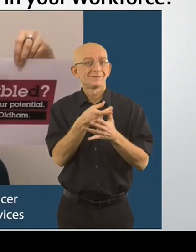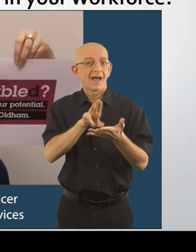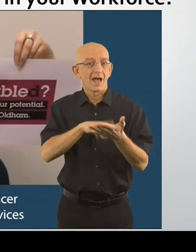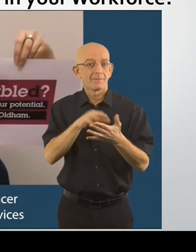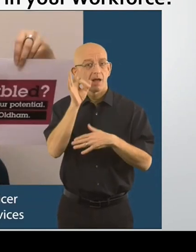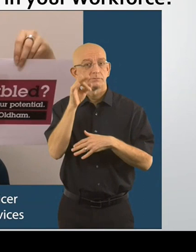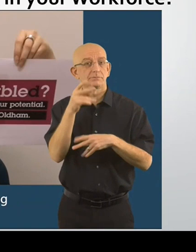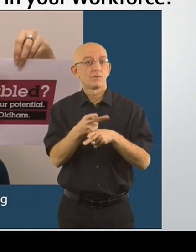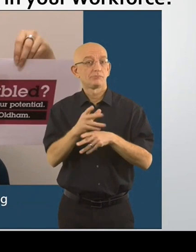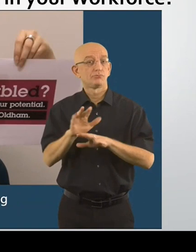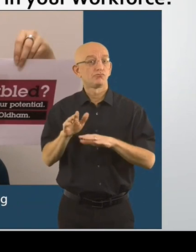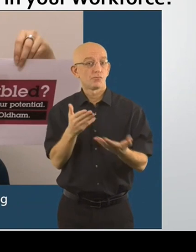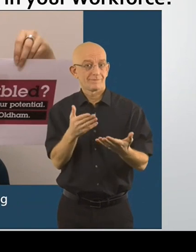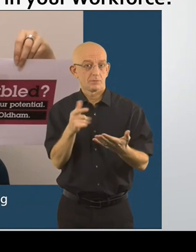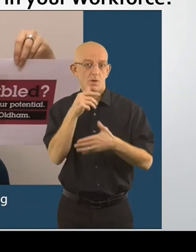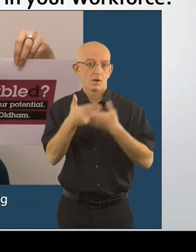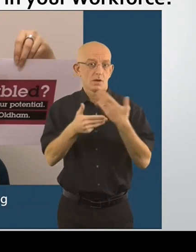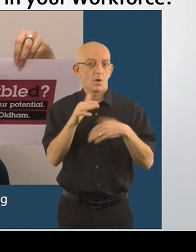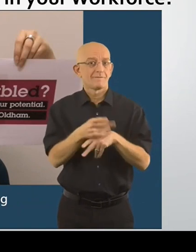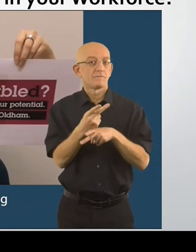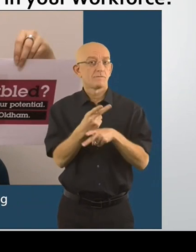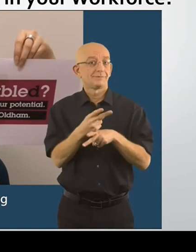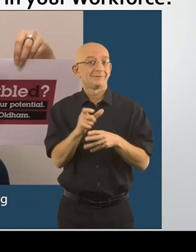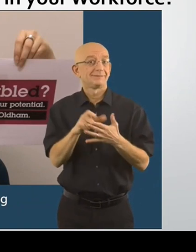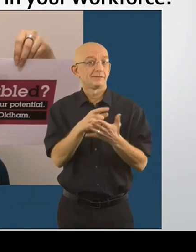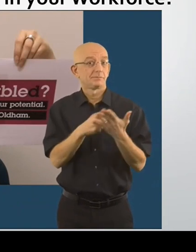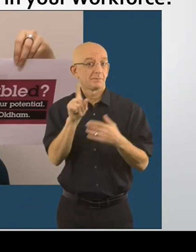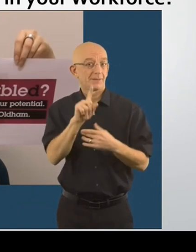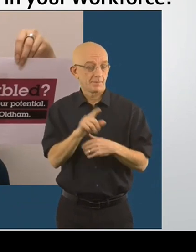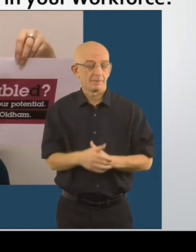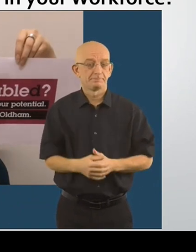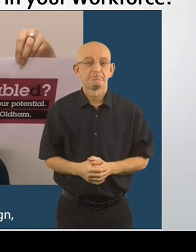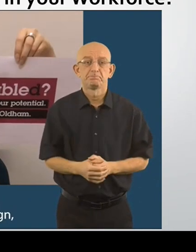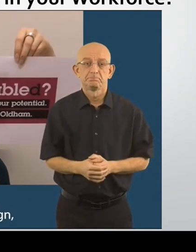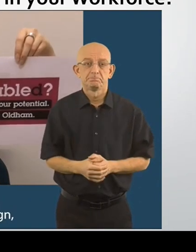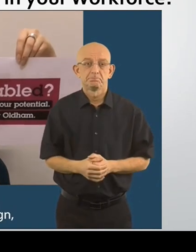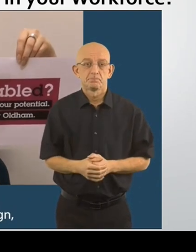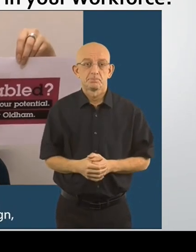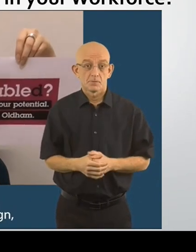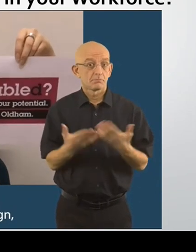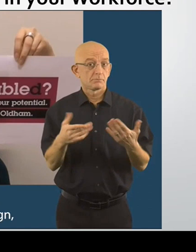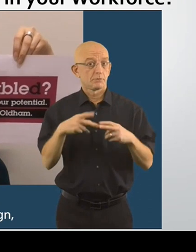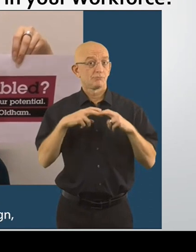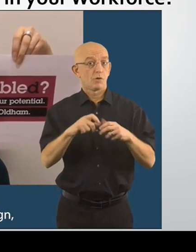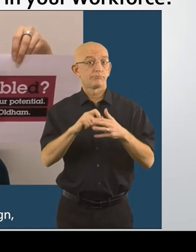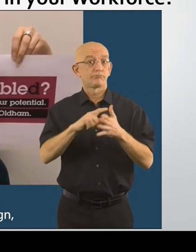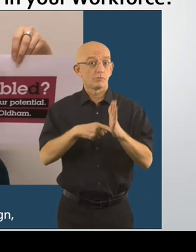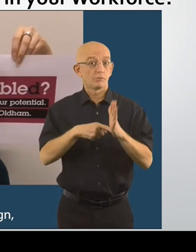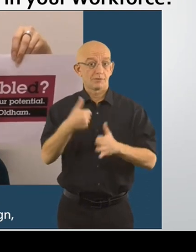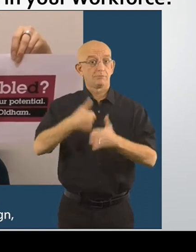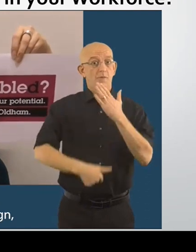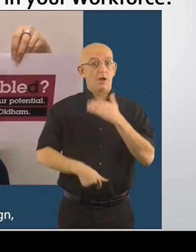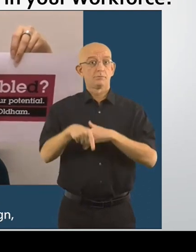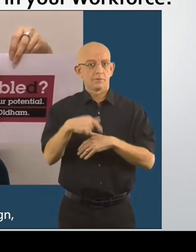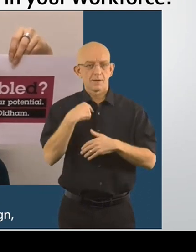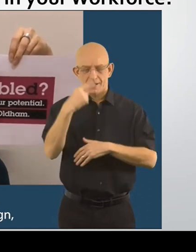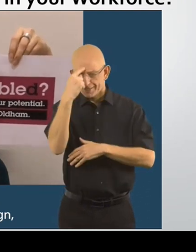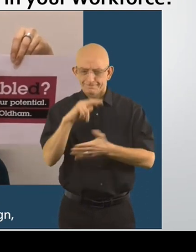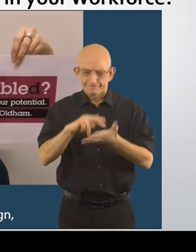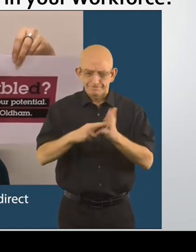Council Fostering Services, will give her views about recruiting disabled people. As part of the research project, we